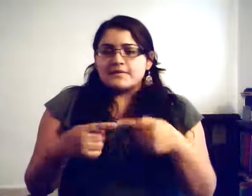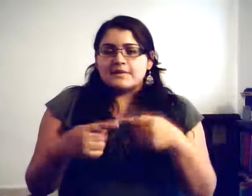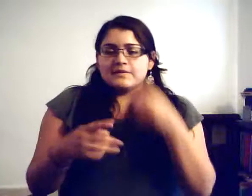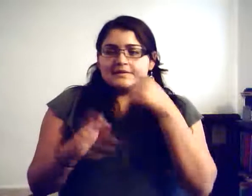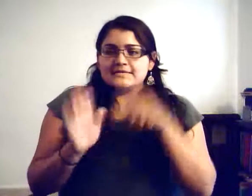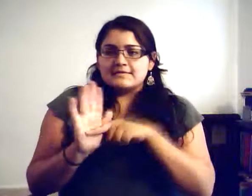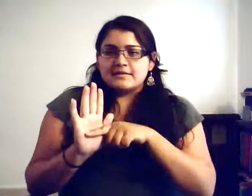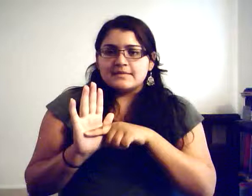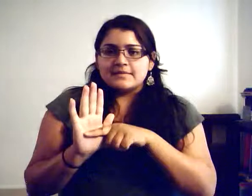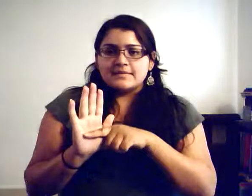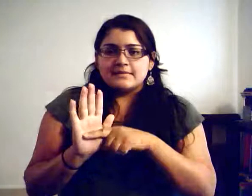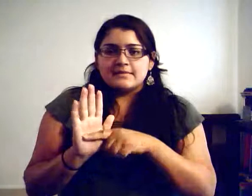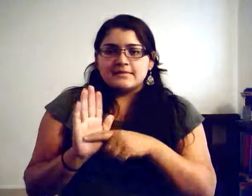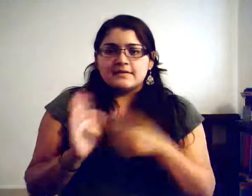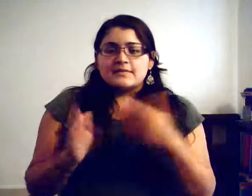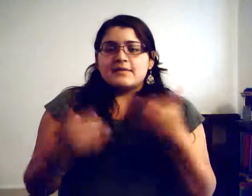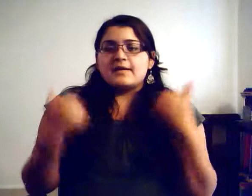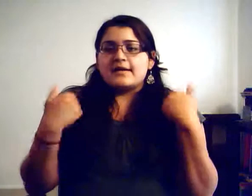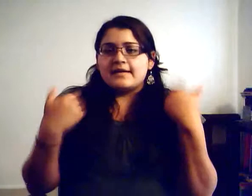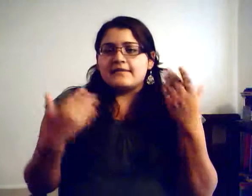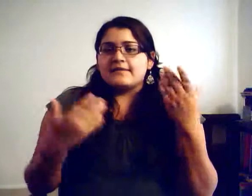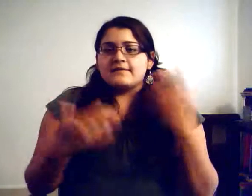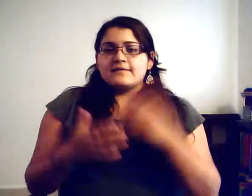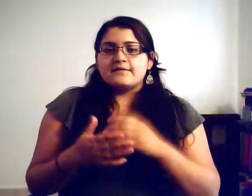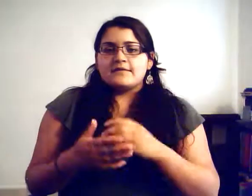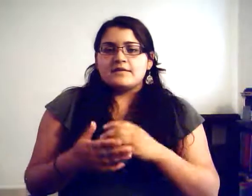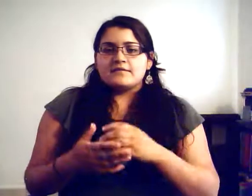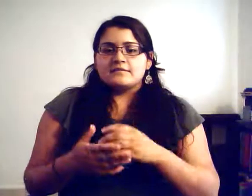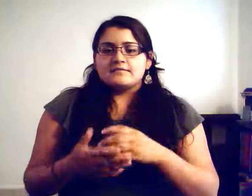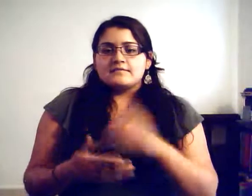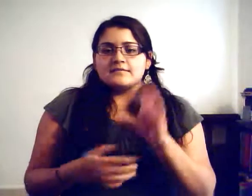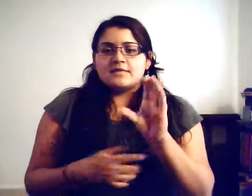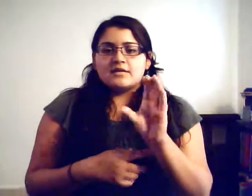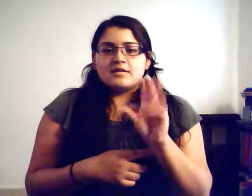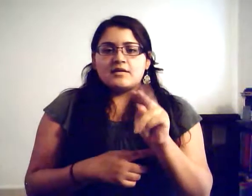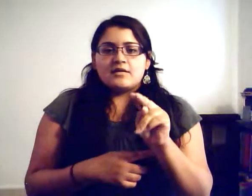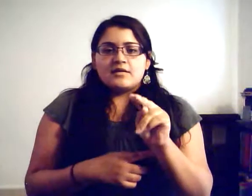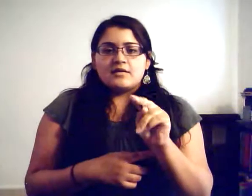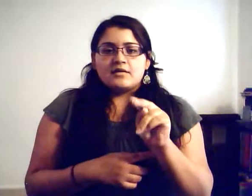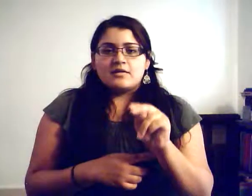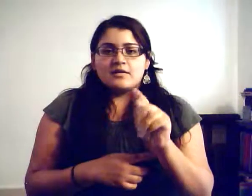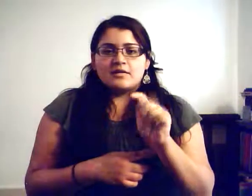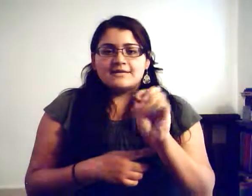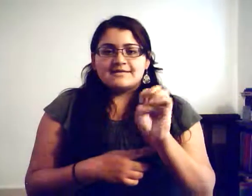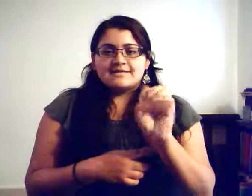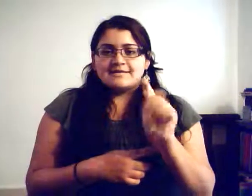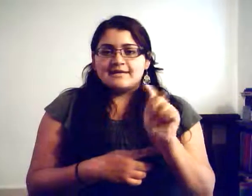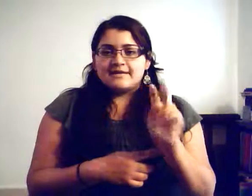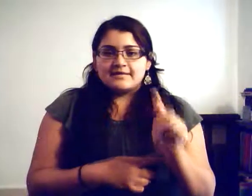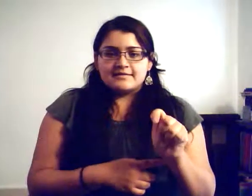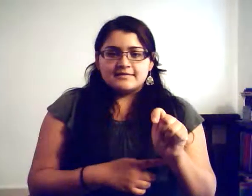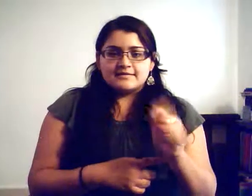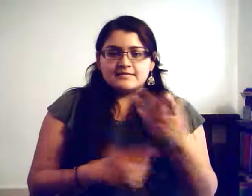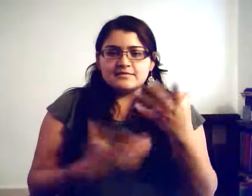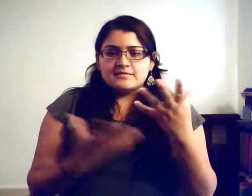something that will involve content, and I think that's one thing that teachers often have a hard time with. You kind of want your students to write and you